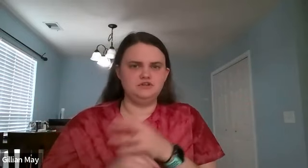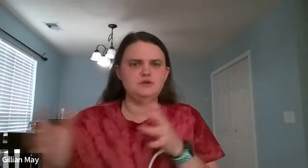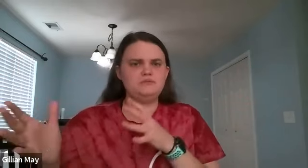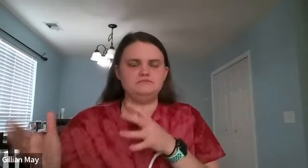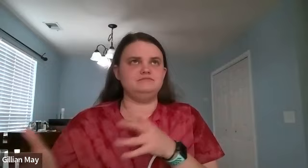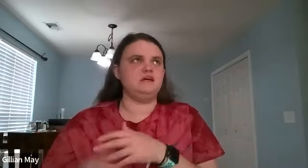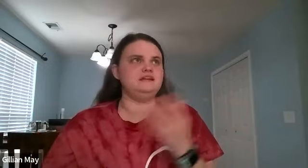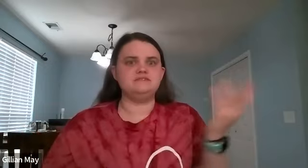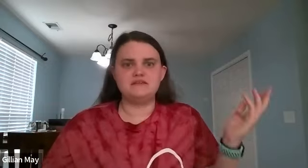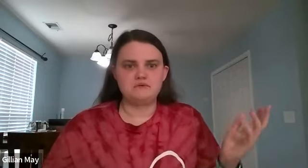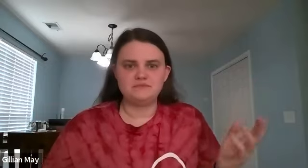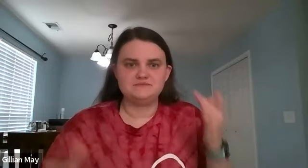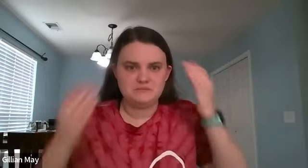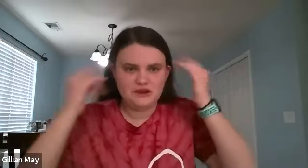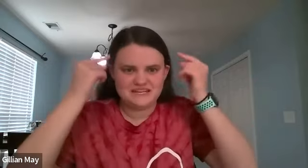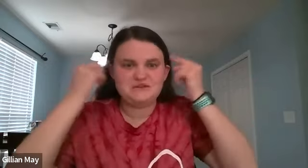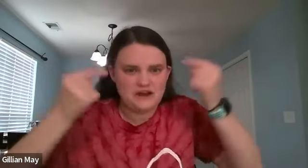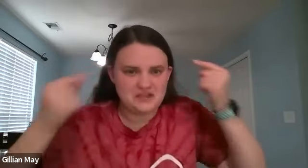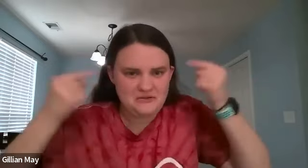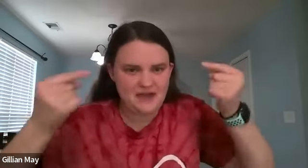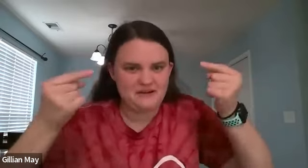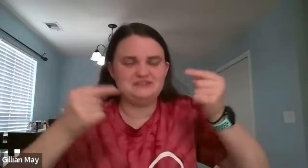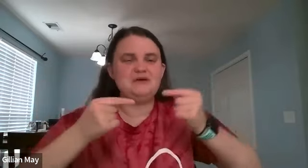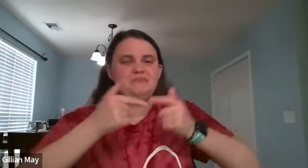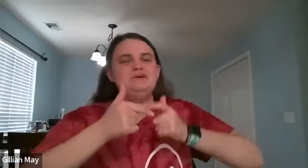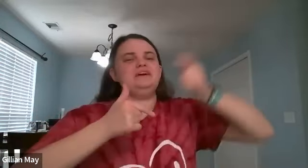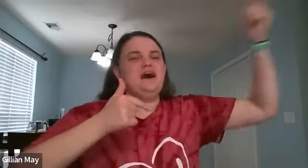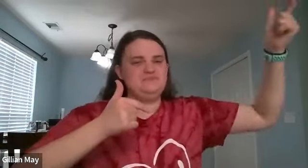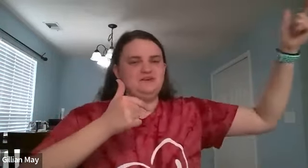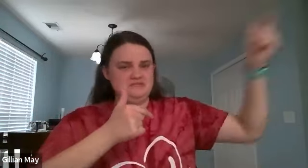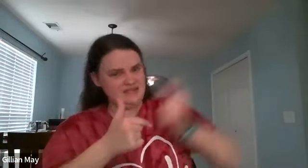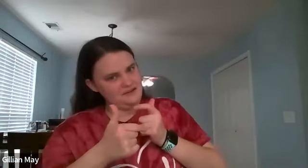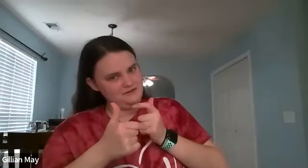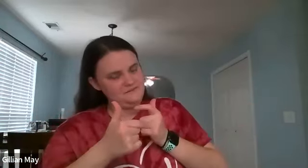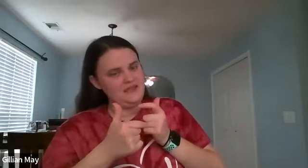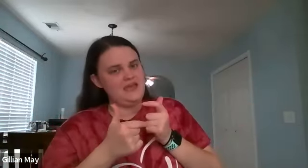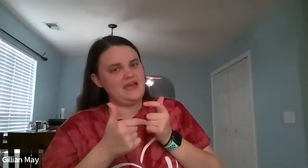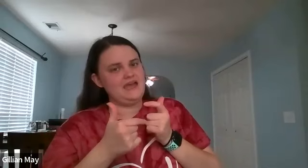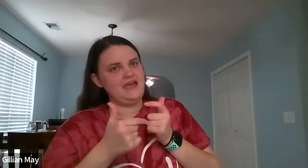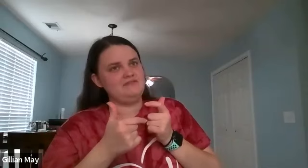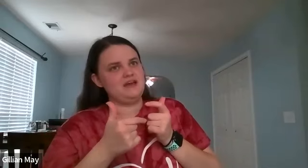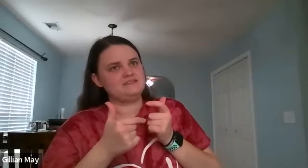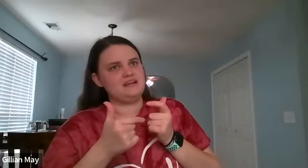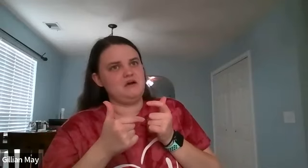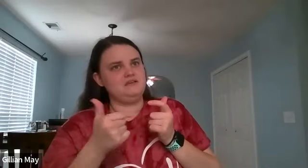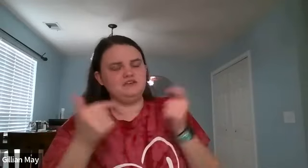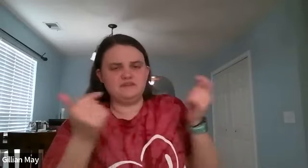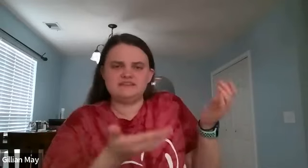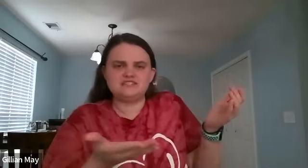know, I didn't even say that right because my brain doesn't want to go that way. You don't build up, you go down. And that's kind of how, you know, that's just